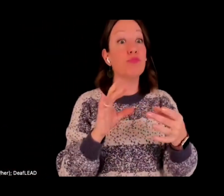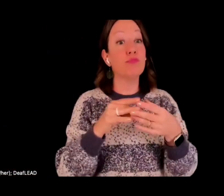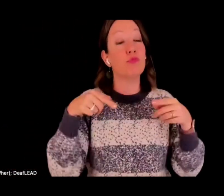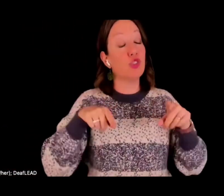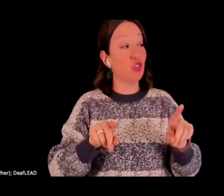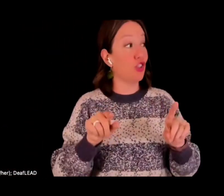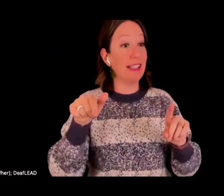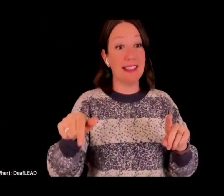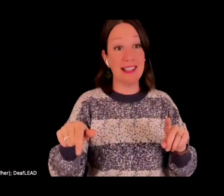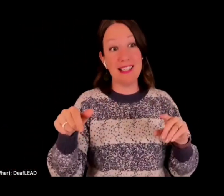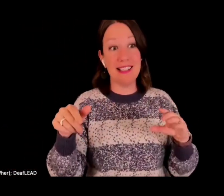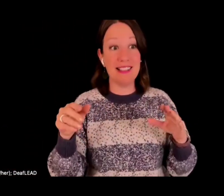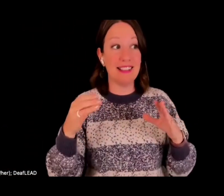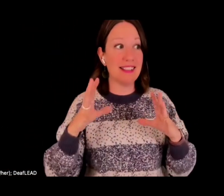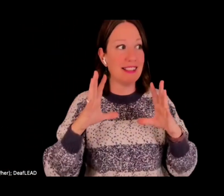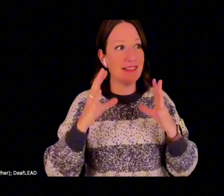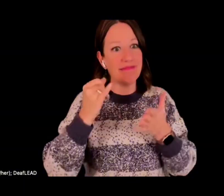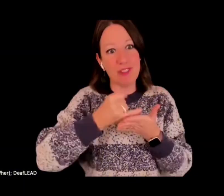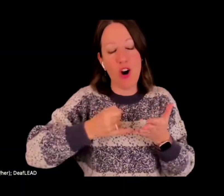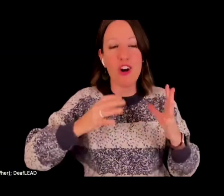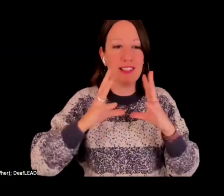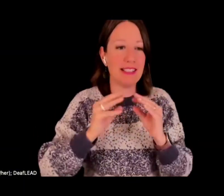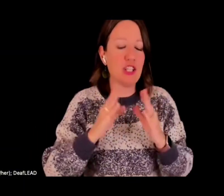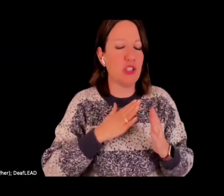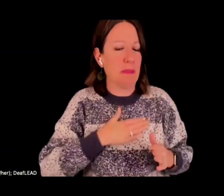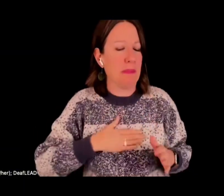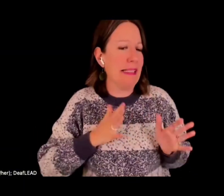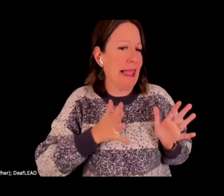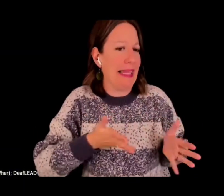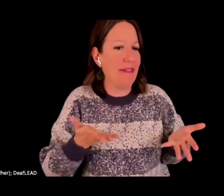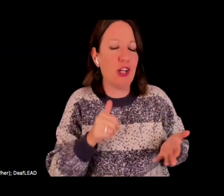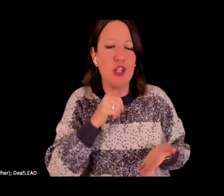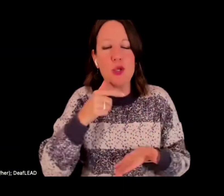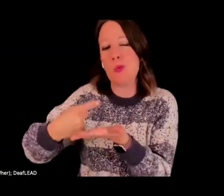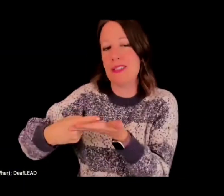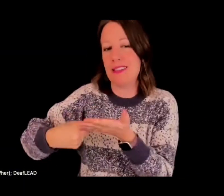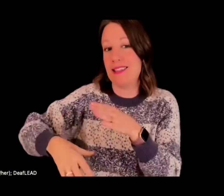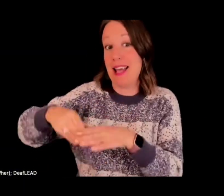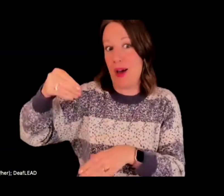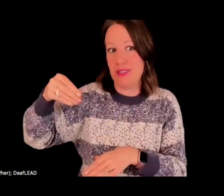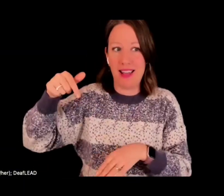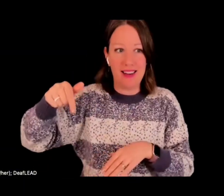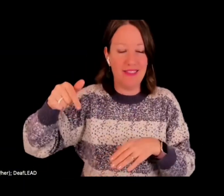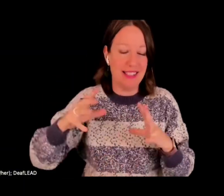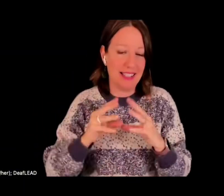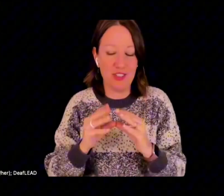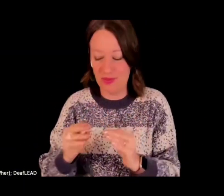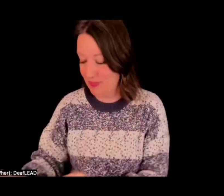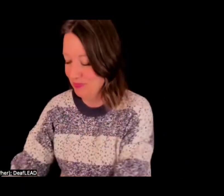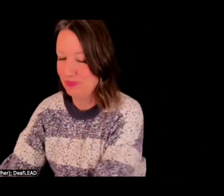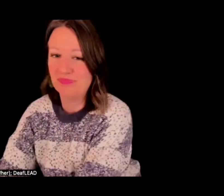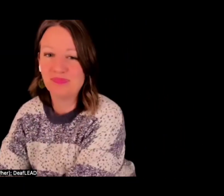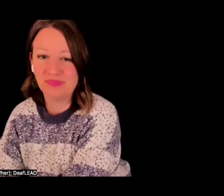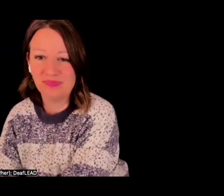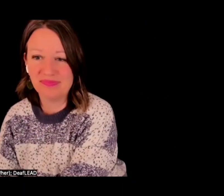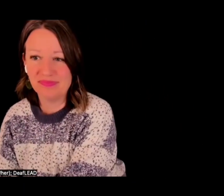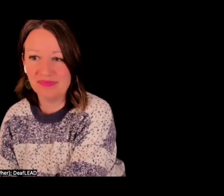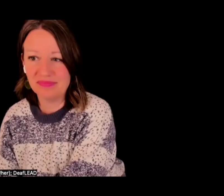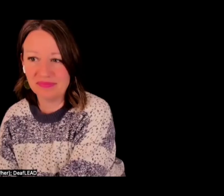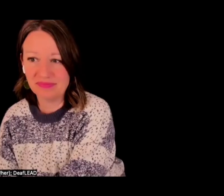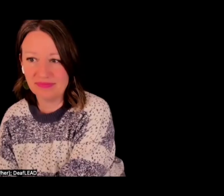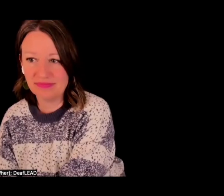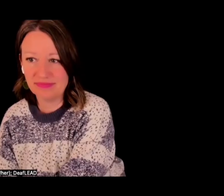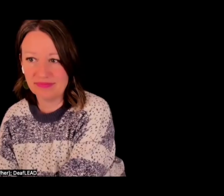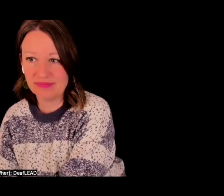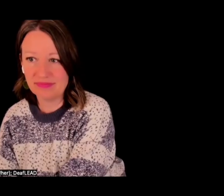Next, confidentiality. Please, whatever is shared during these art reflective practice sessions are not to be discussed outside